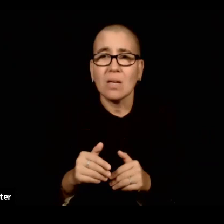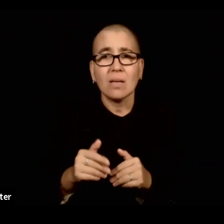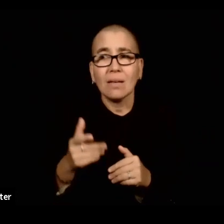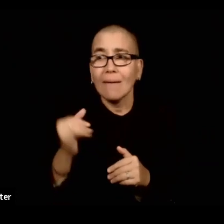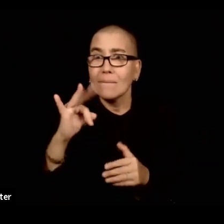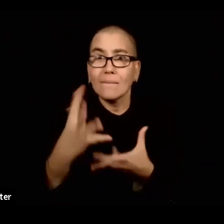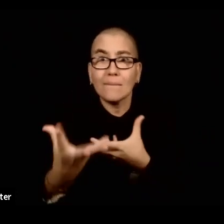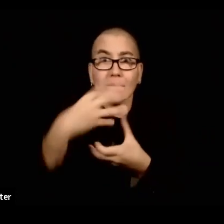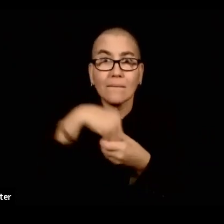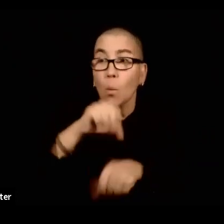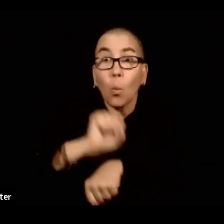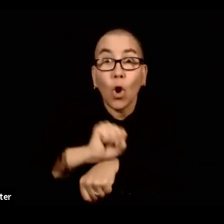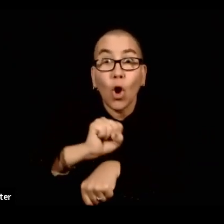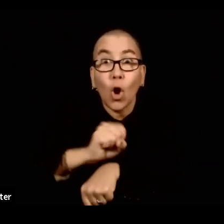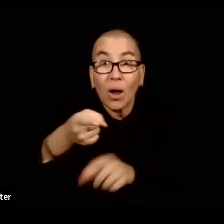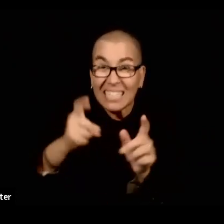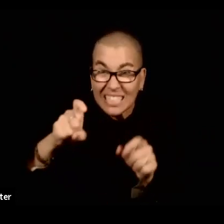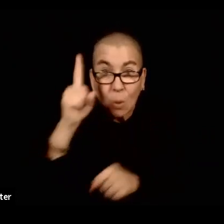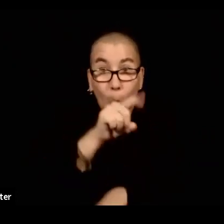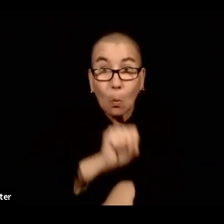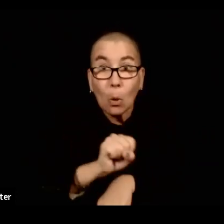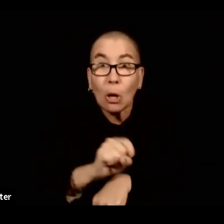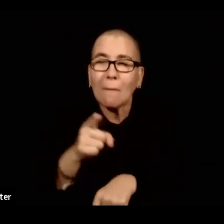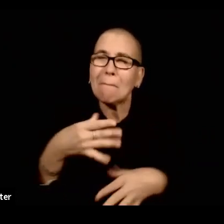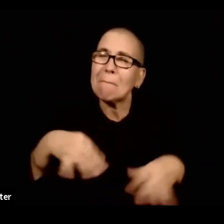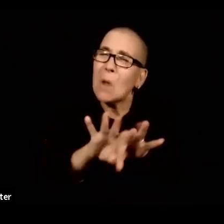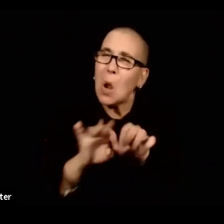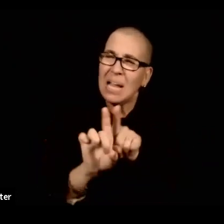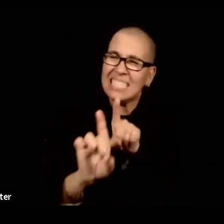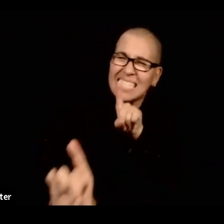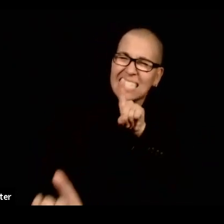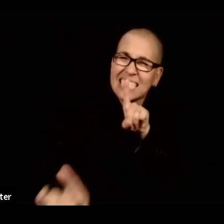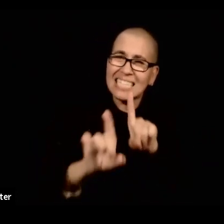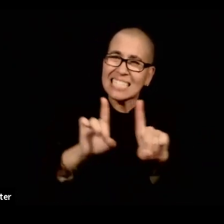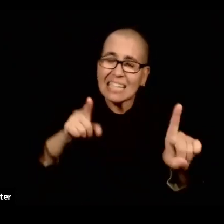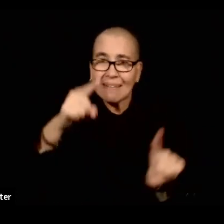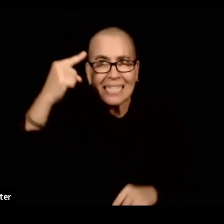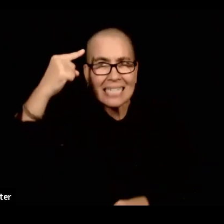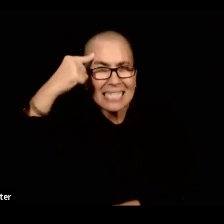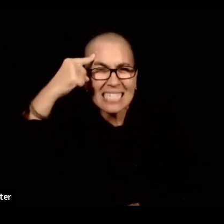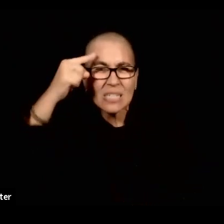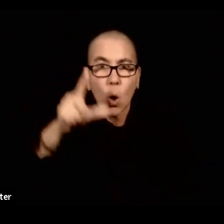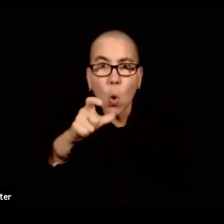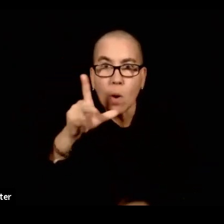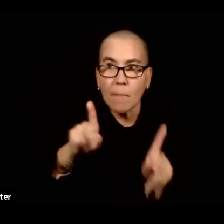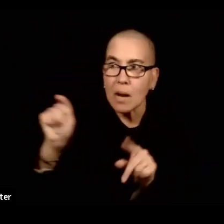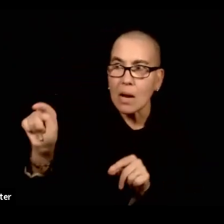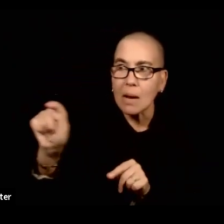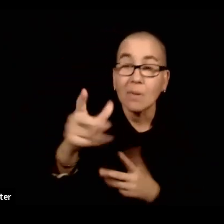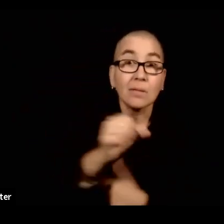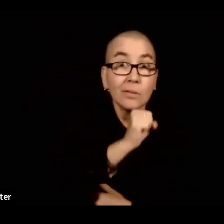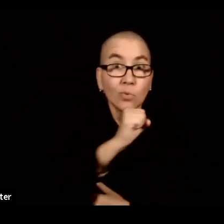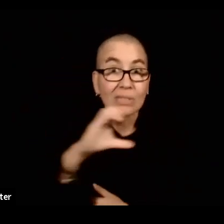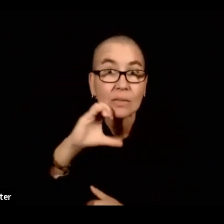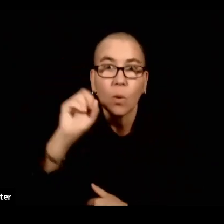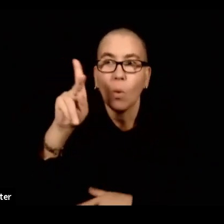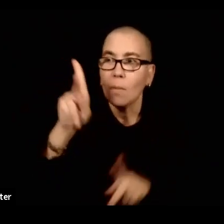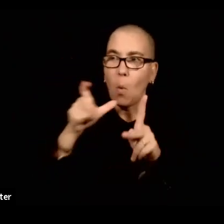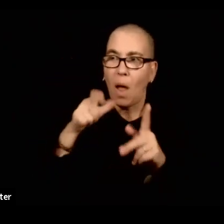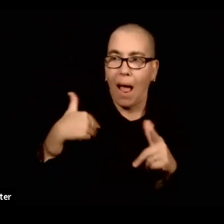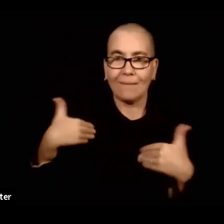individuals. So, yeah, all the things that the commissioner said, and just to be really aware that you're mixing not only with large groups of people, but with people